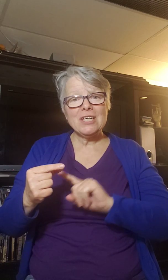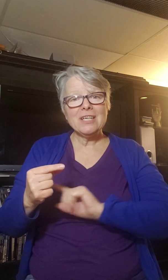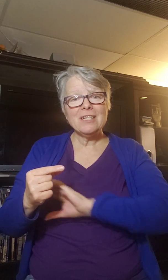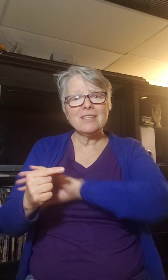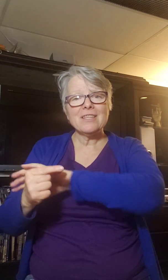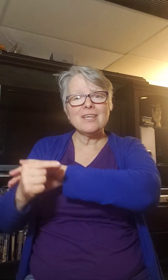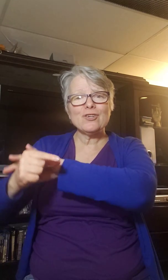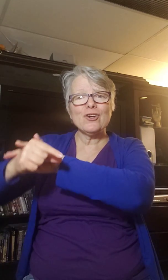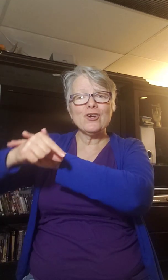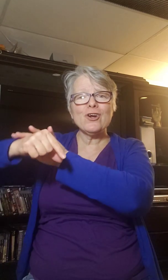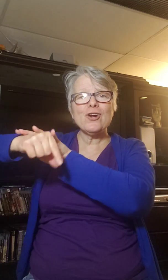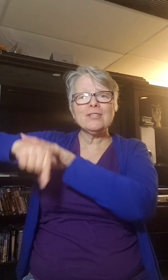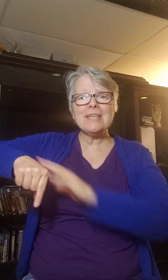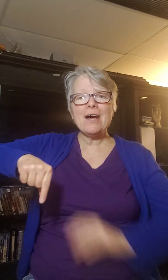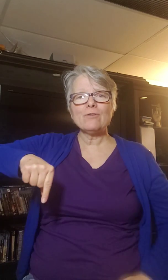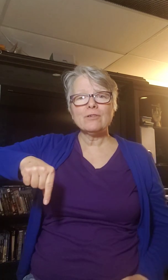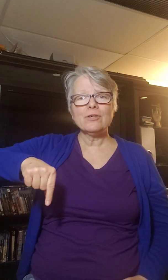G that turns down. Q.